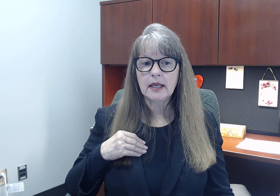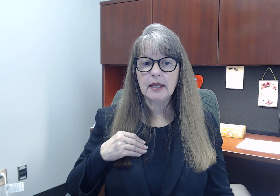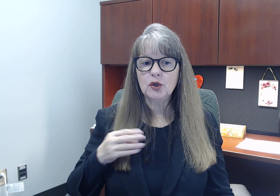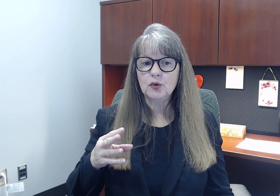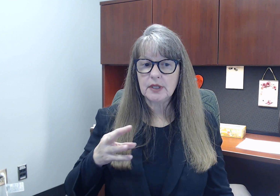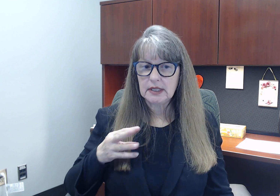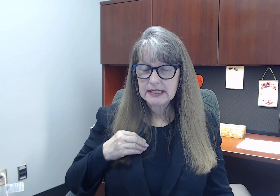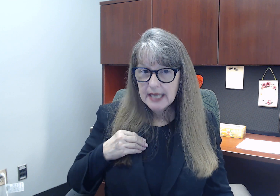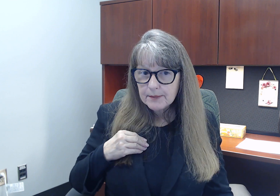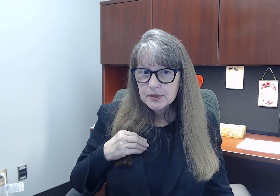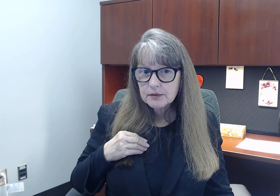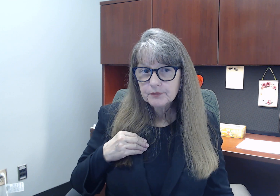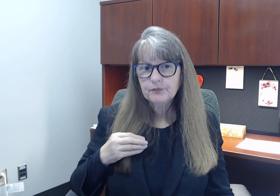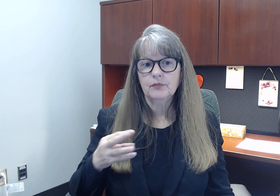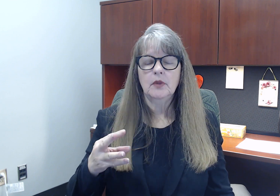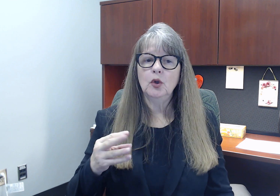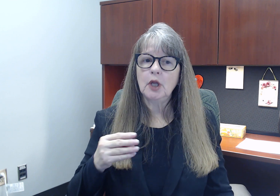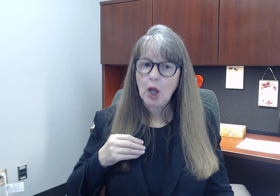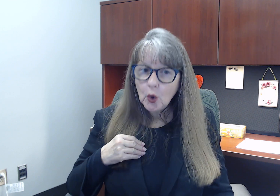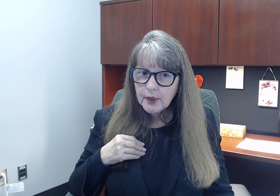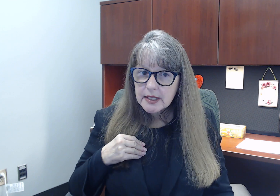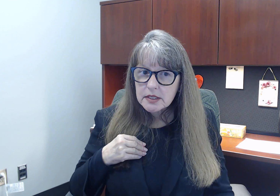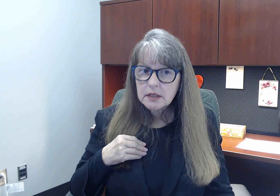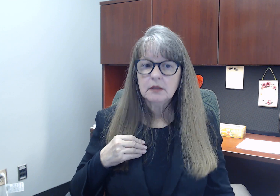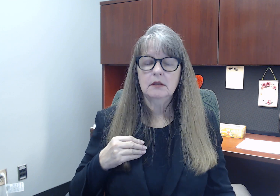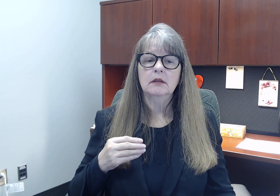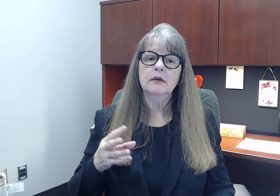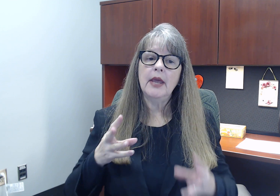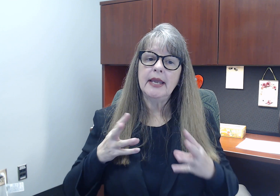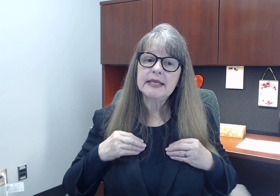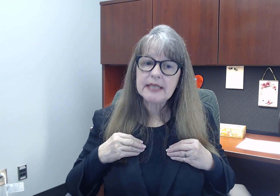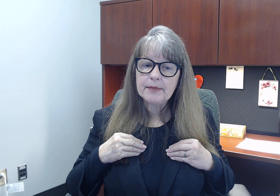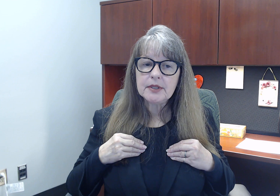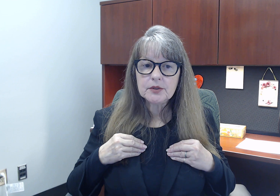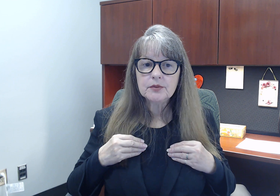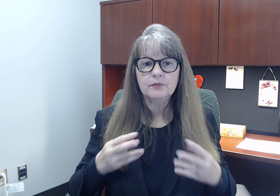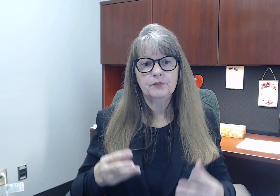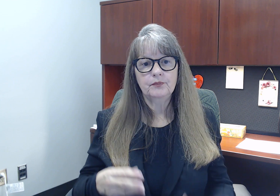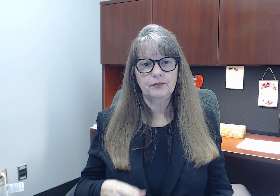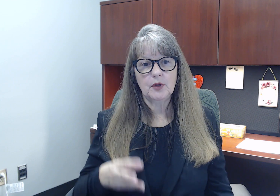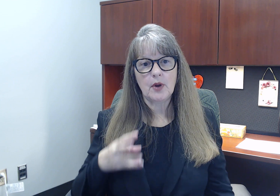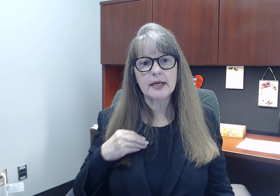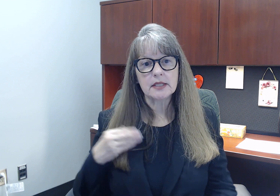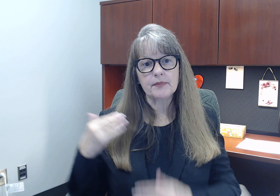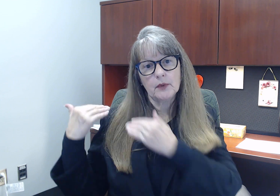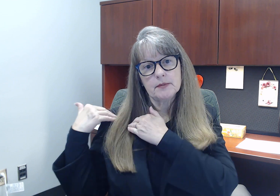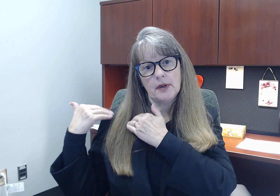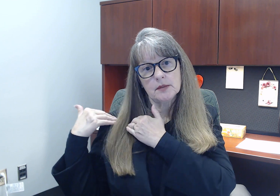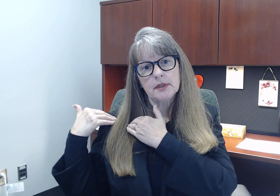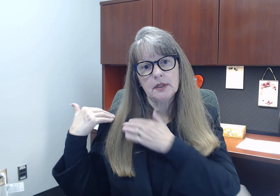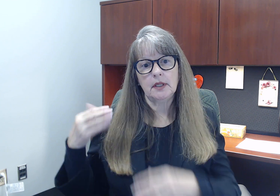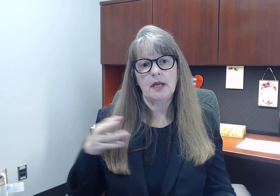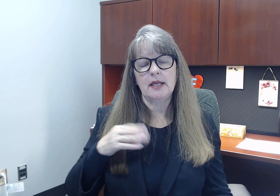You can accept. You can own it. I accept it. I accept that responsibility. I accept